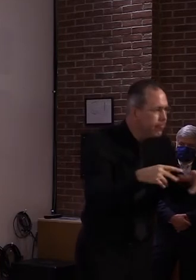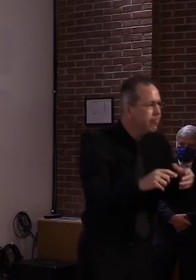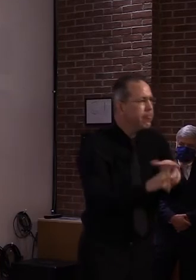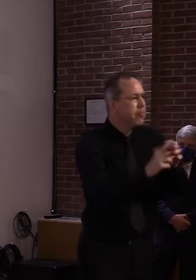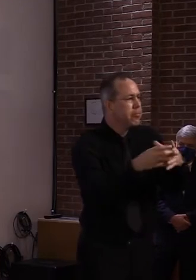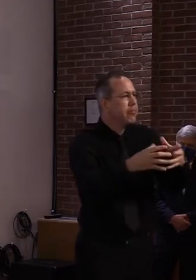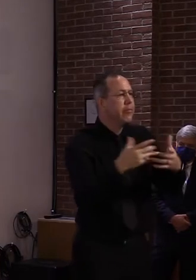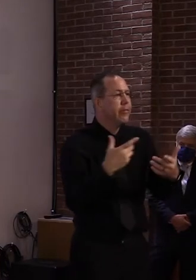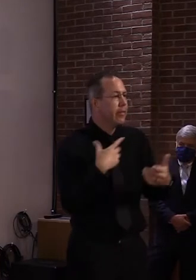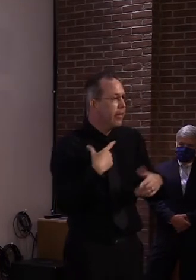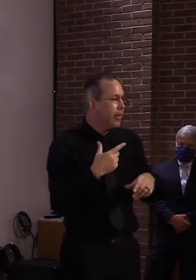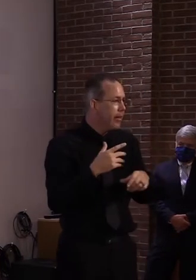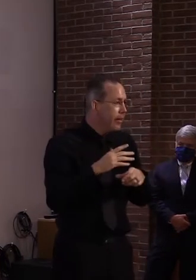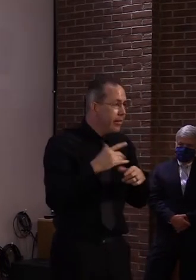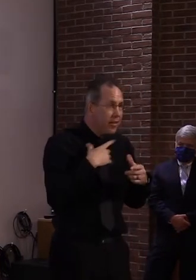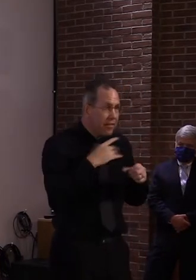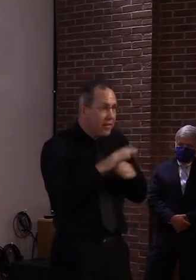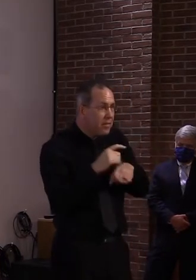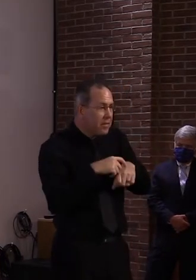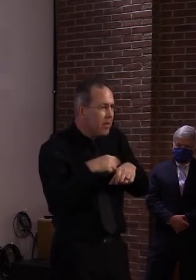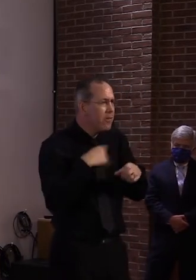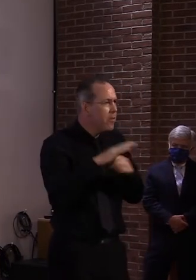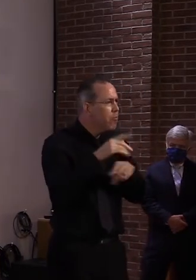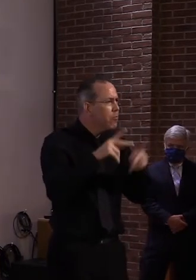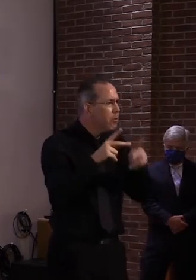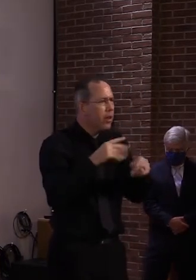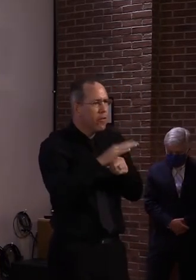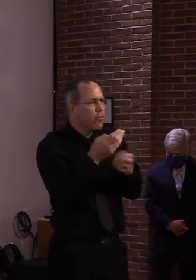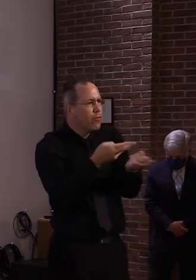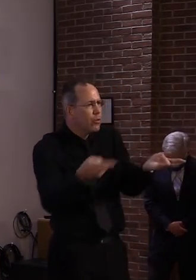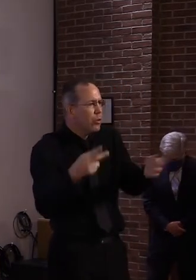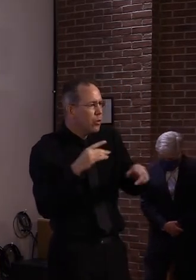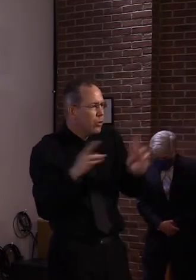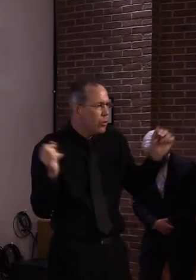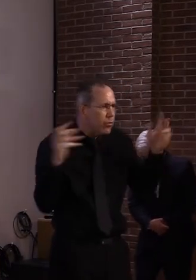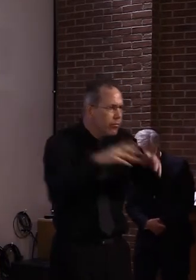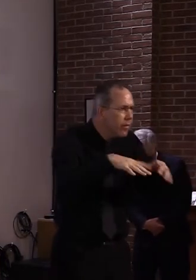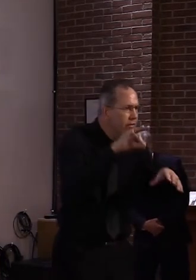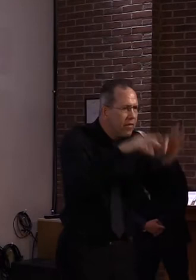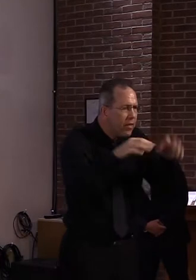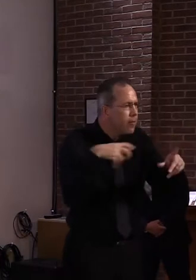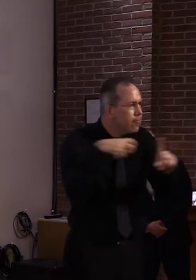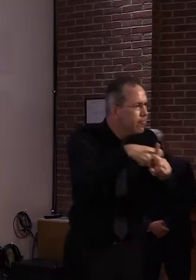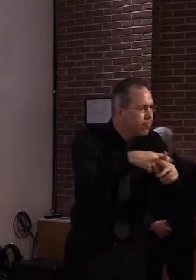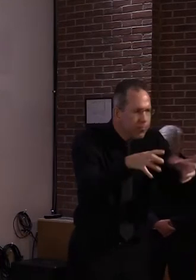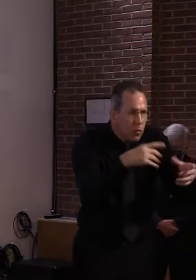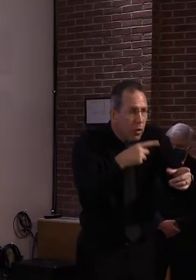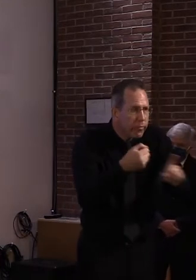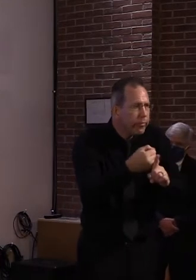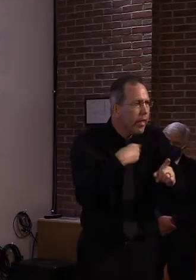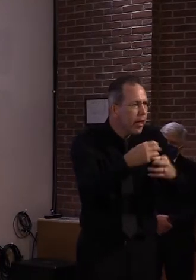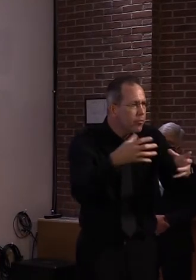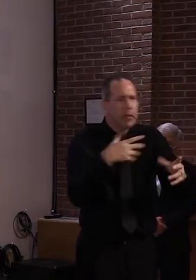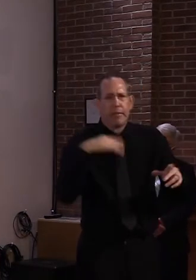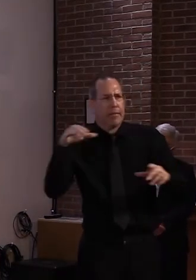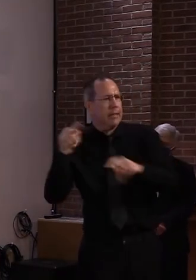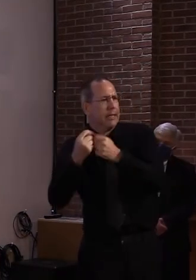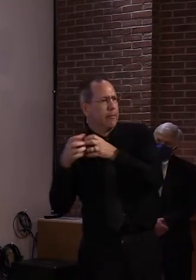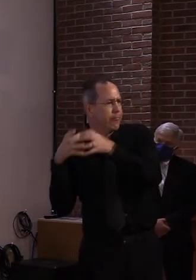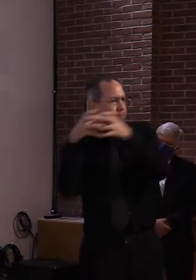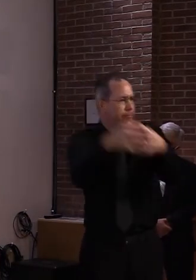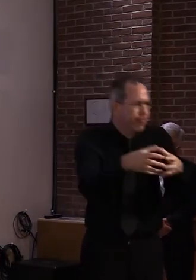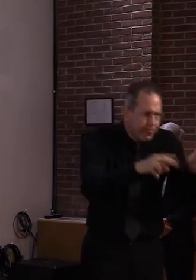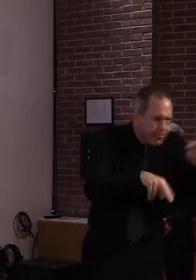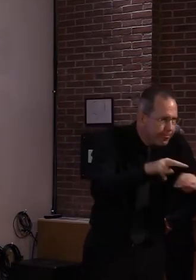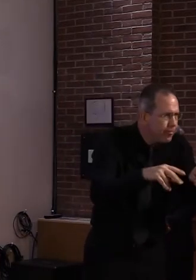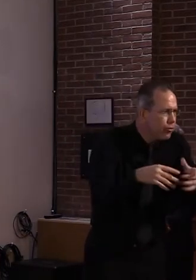those outbreaks, and if we didn't have the contact tracing capacity to fully identify who's at risk and who's at risk